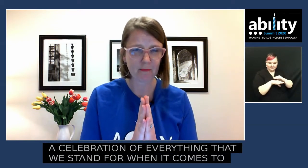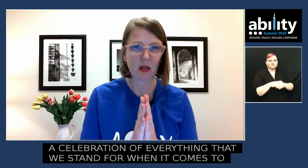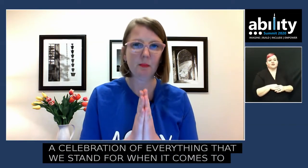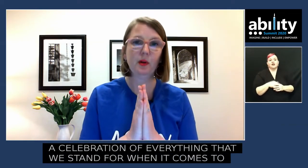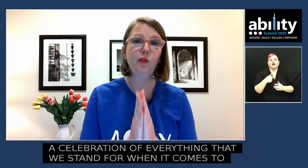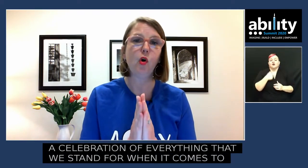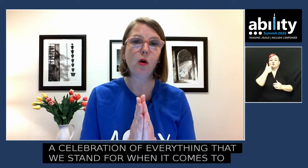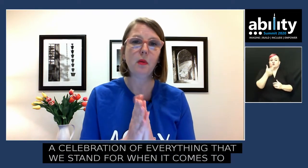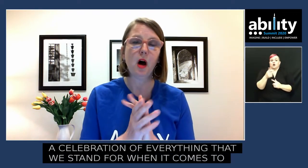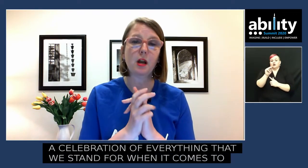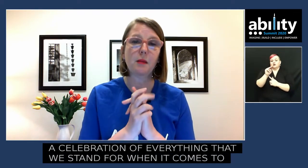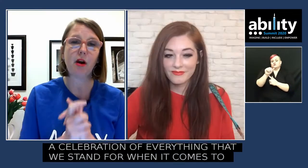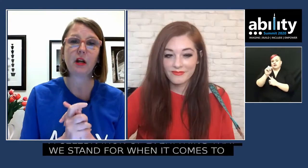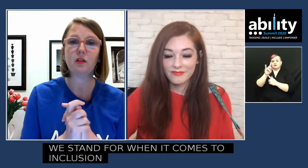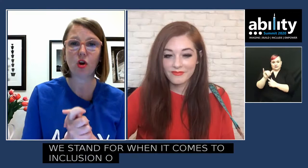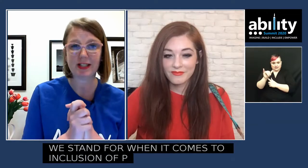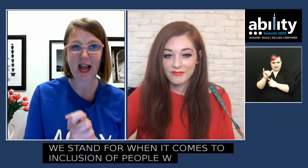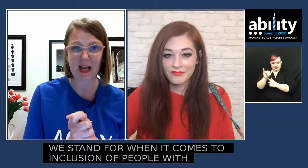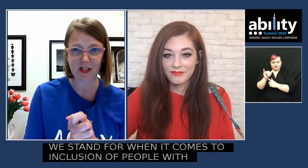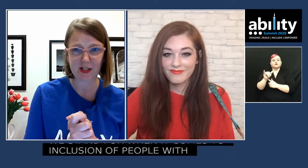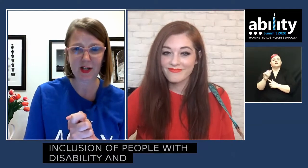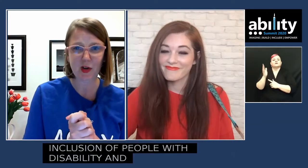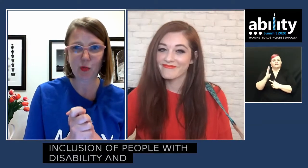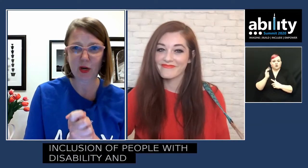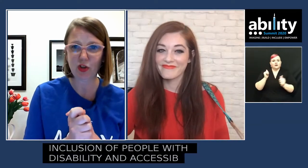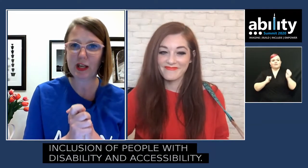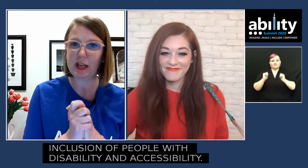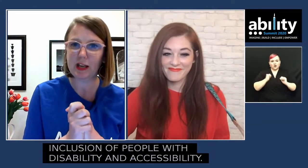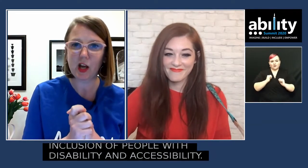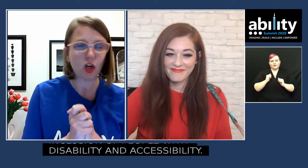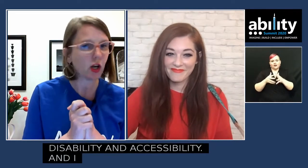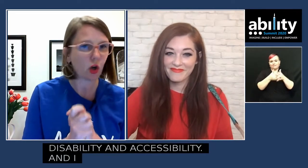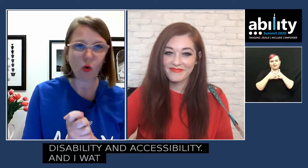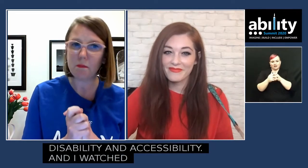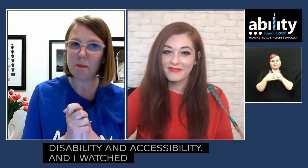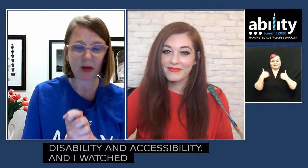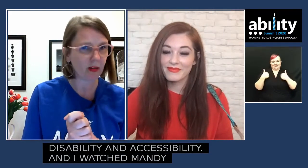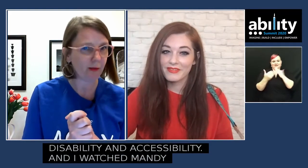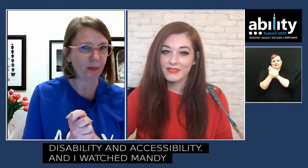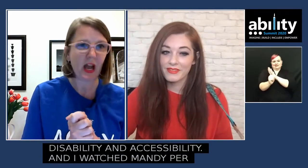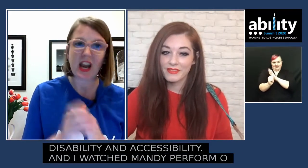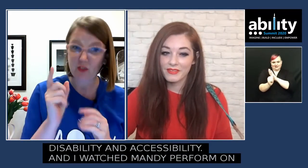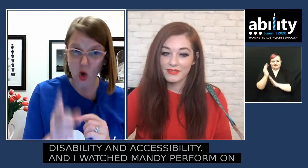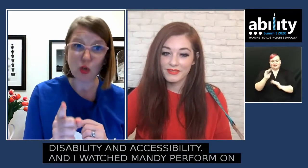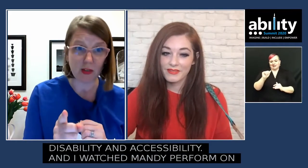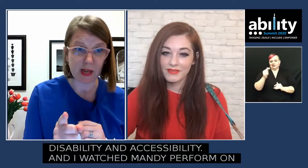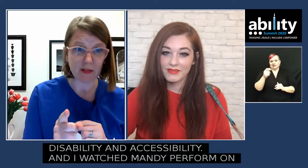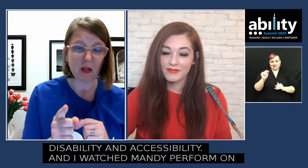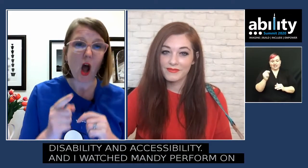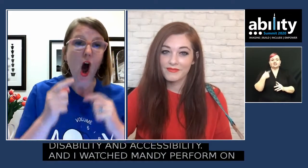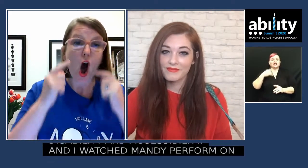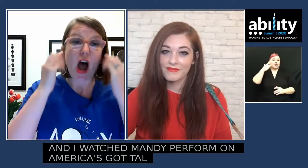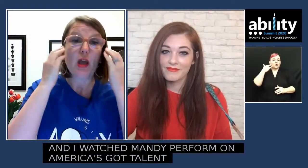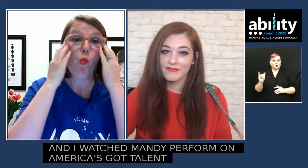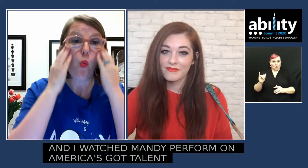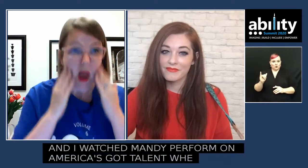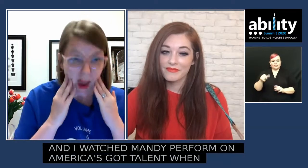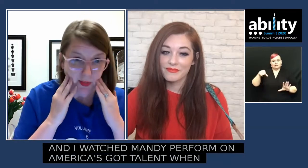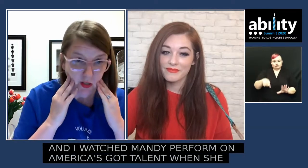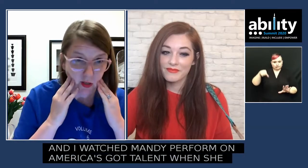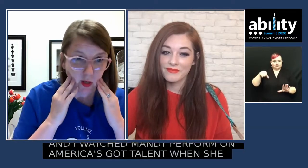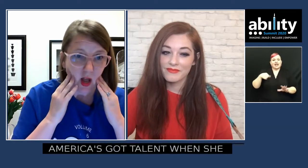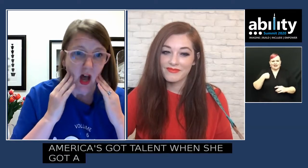Mandy perform on America's Got Talent when she got a golden buzzer, and I've told her this,